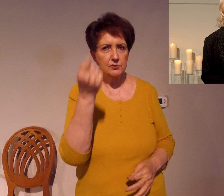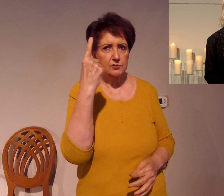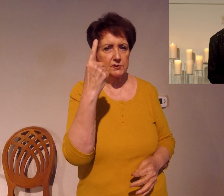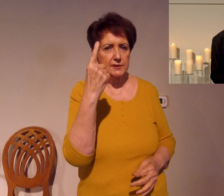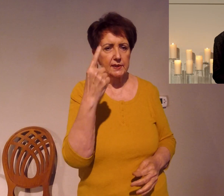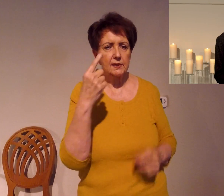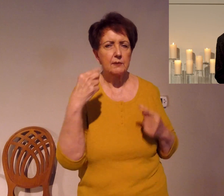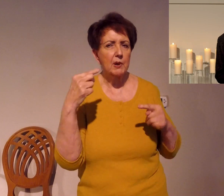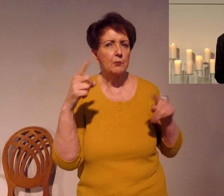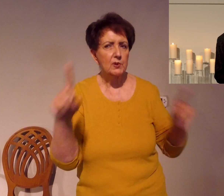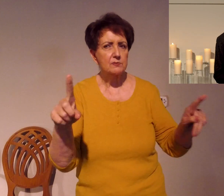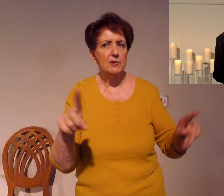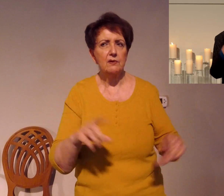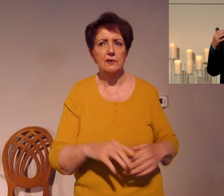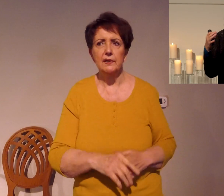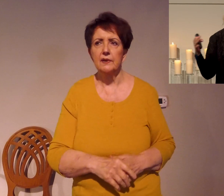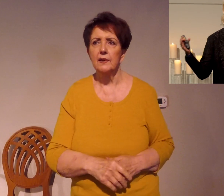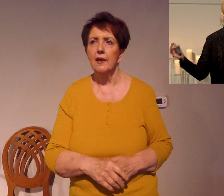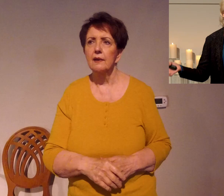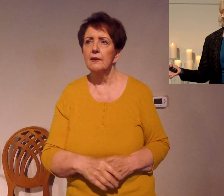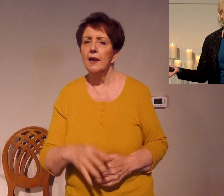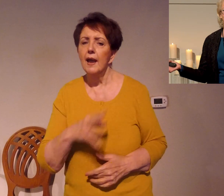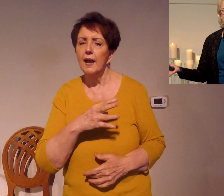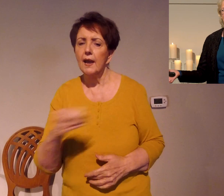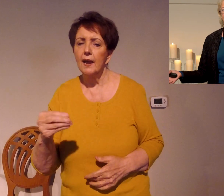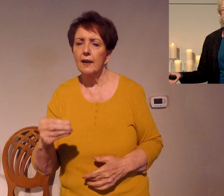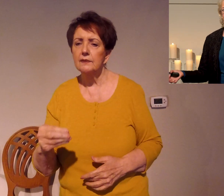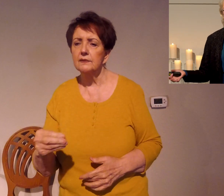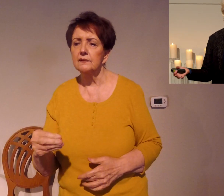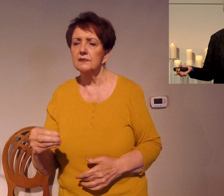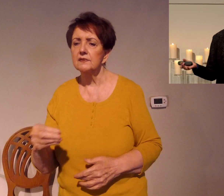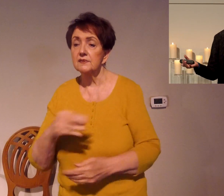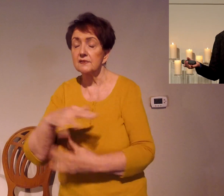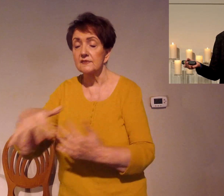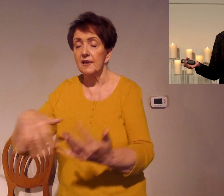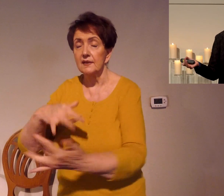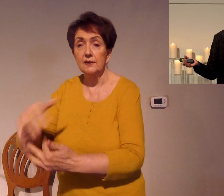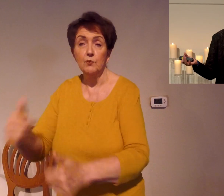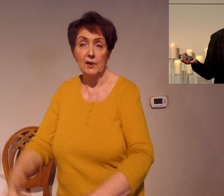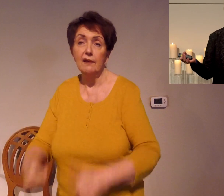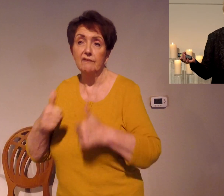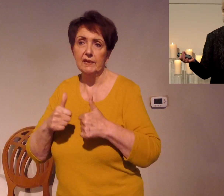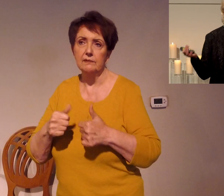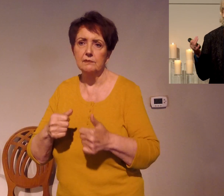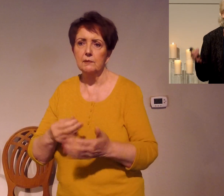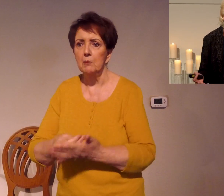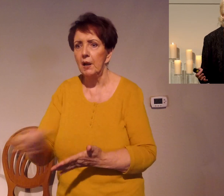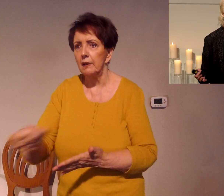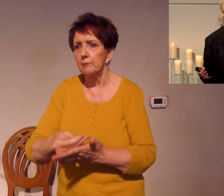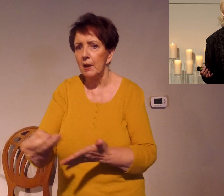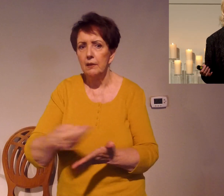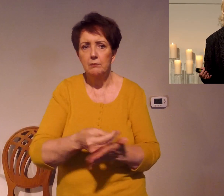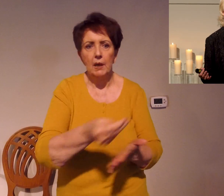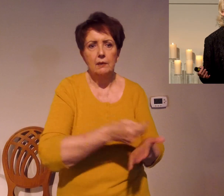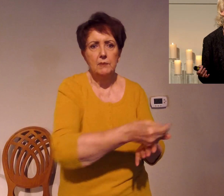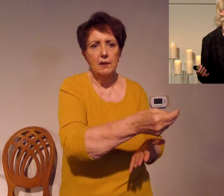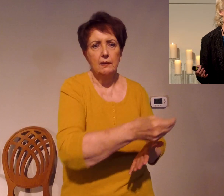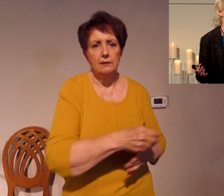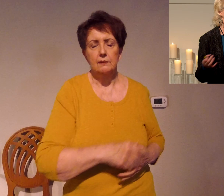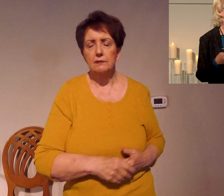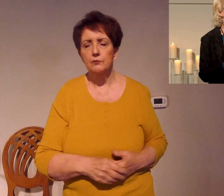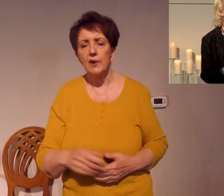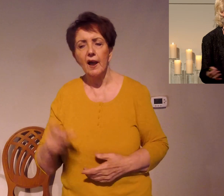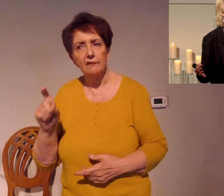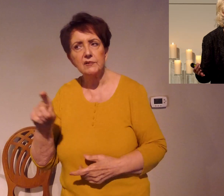about prosperity and the consumer society that we live in today. We're constantly having to manage